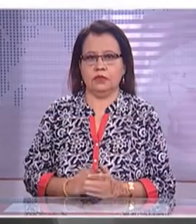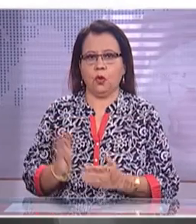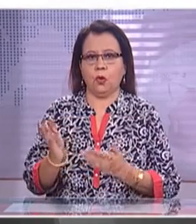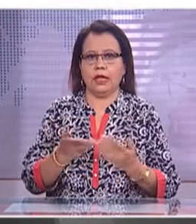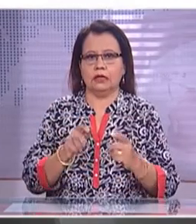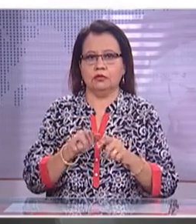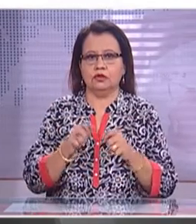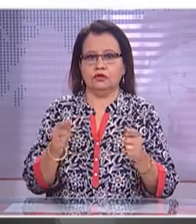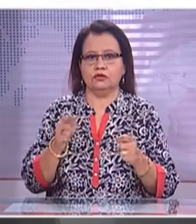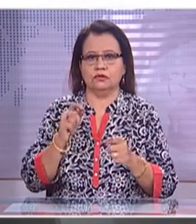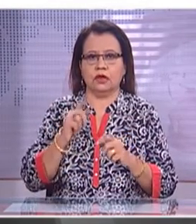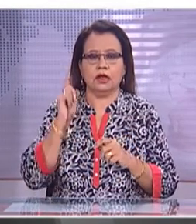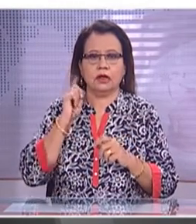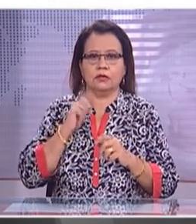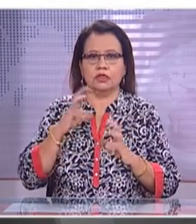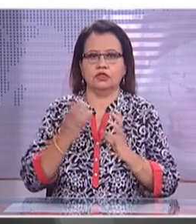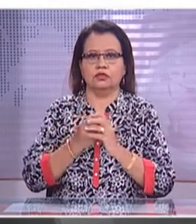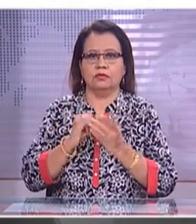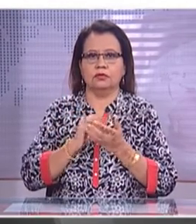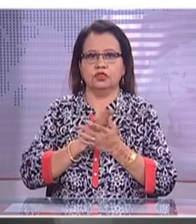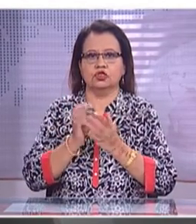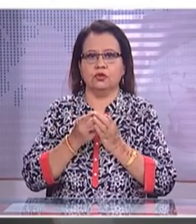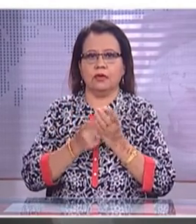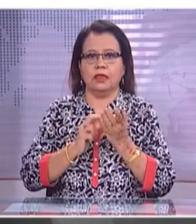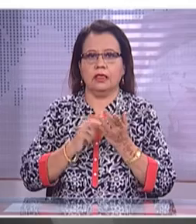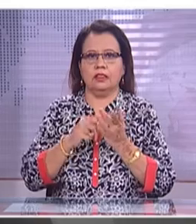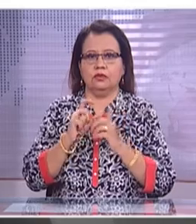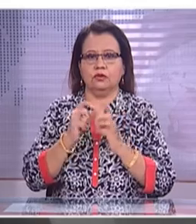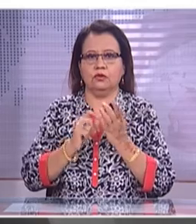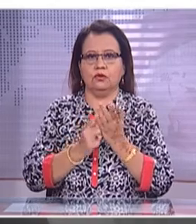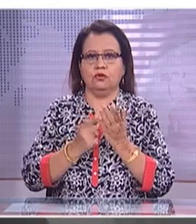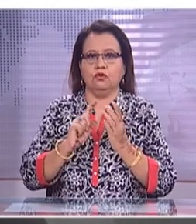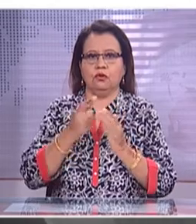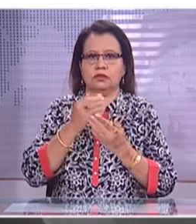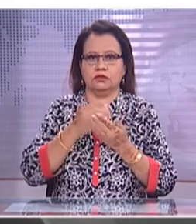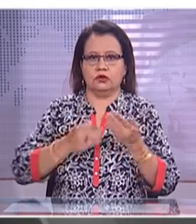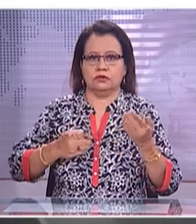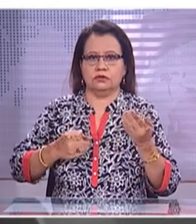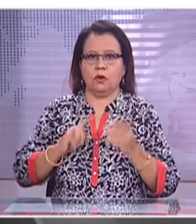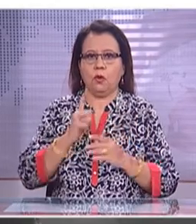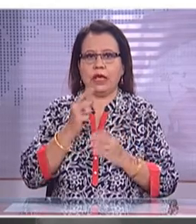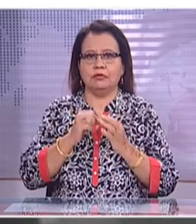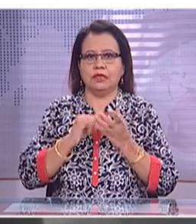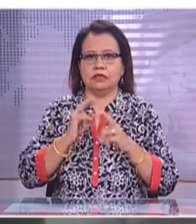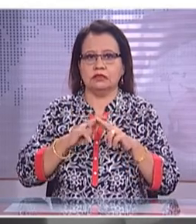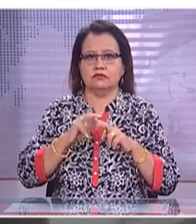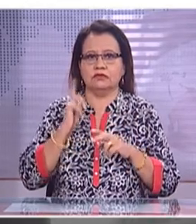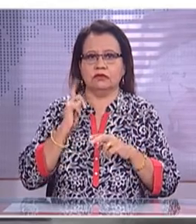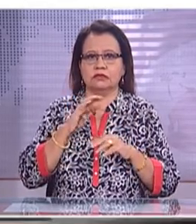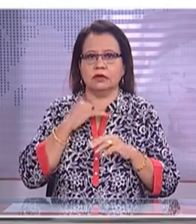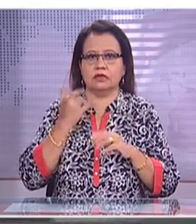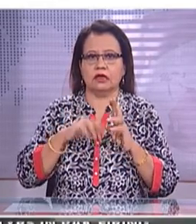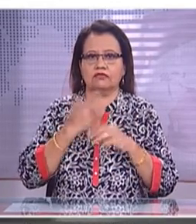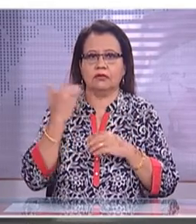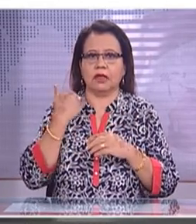Welcome to News for Hearing Impaired. I'm Shubhendu Ghosh with my colleague Rajni. Let's begin with the top story. One BSF Jawan martyrs